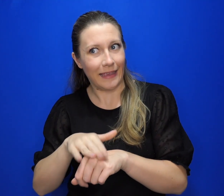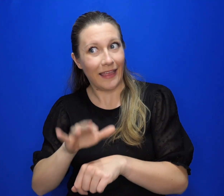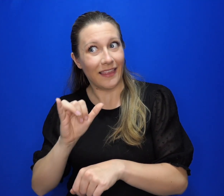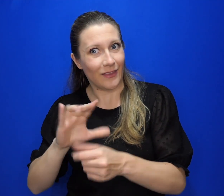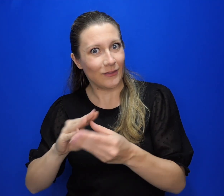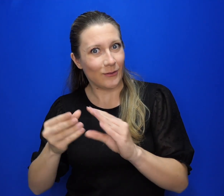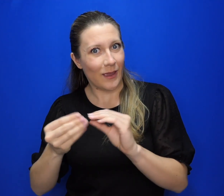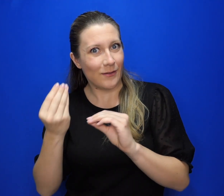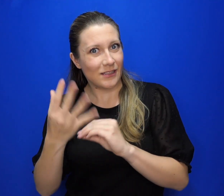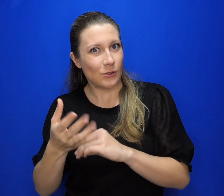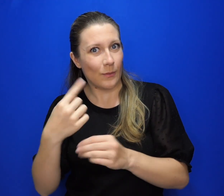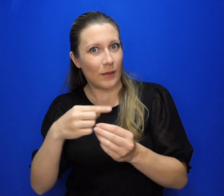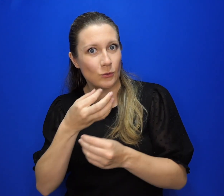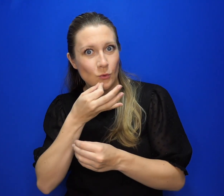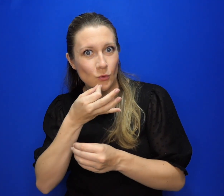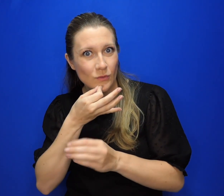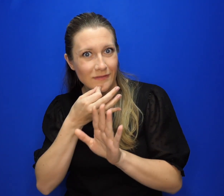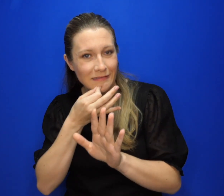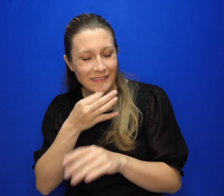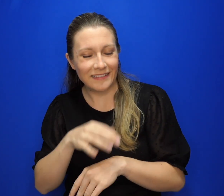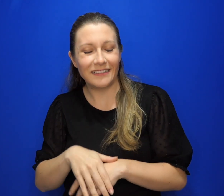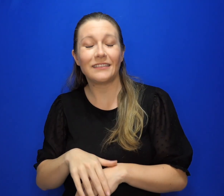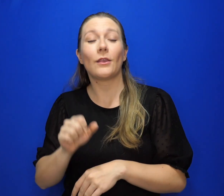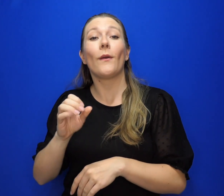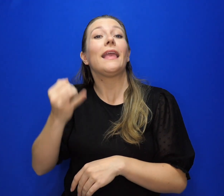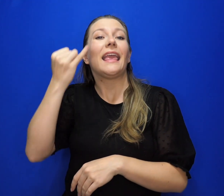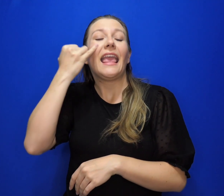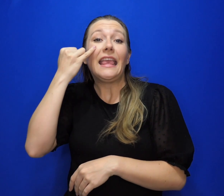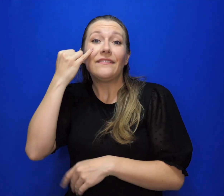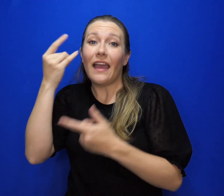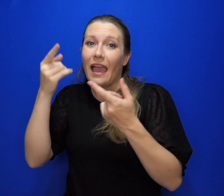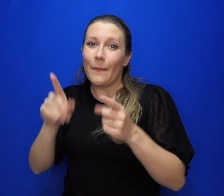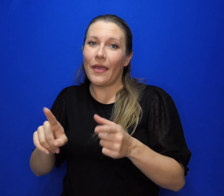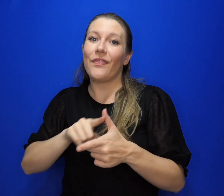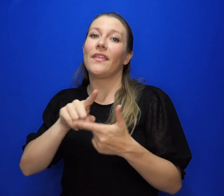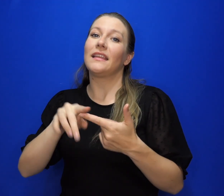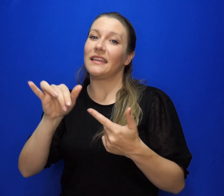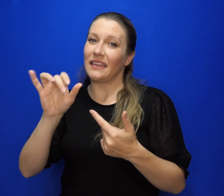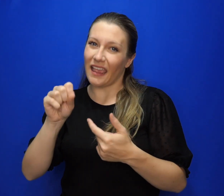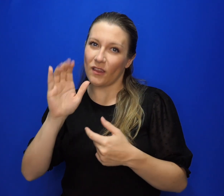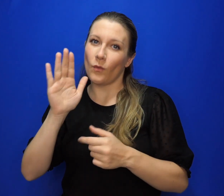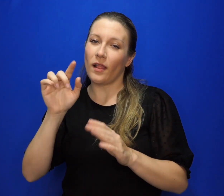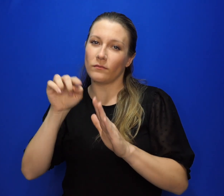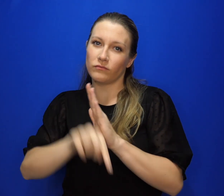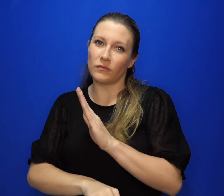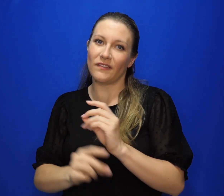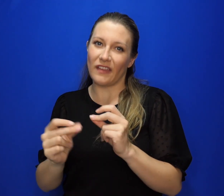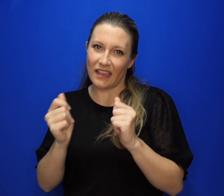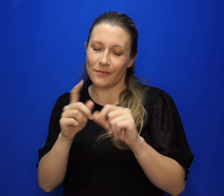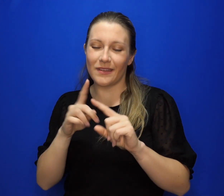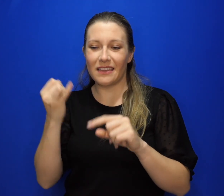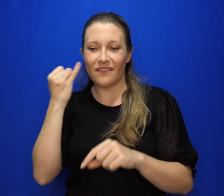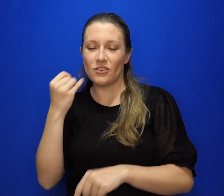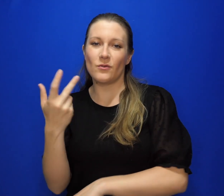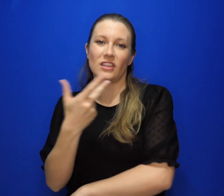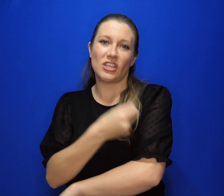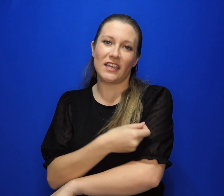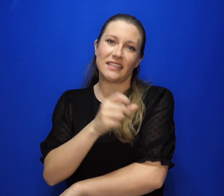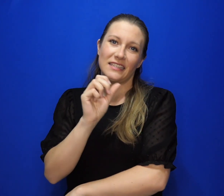Like, so let's say that happened, then yes, it's going to start dropping more quickly. But if you put in 10 and, your normal